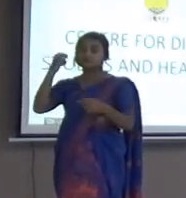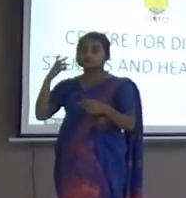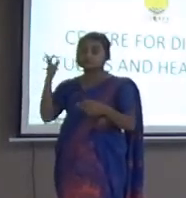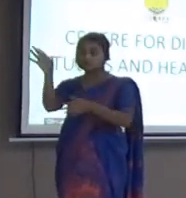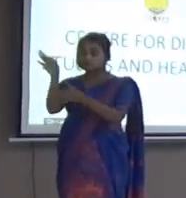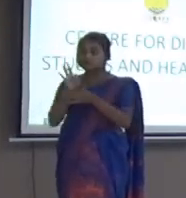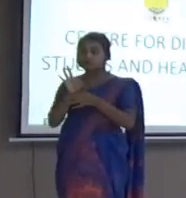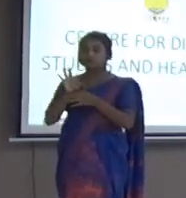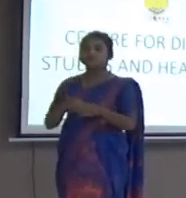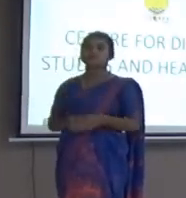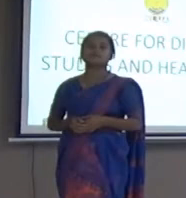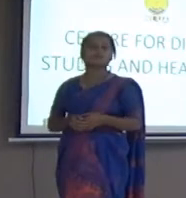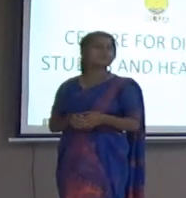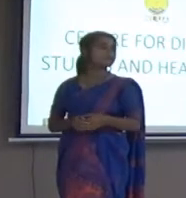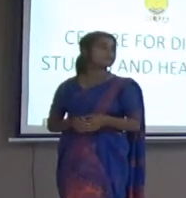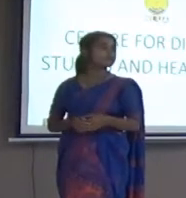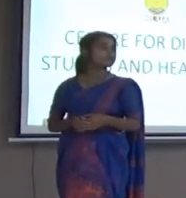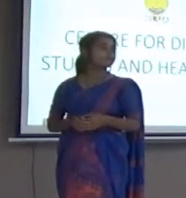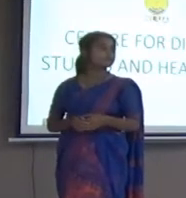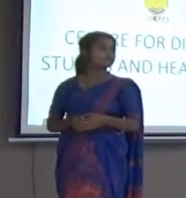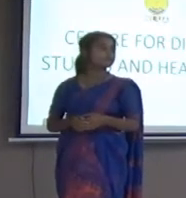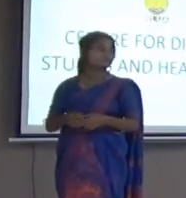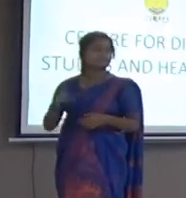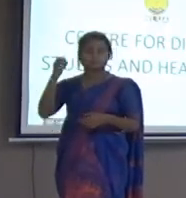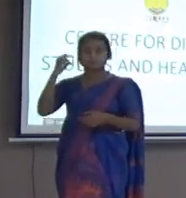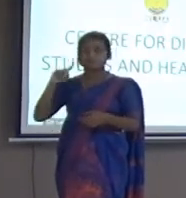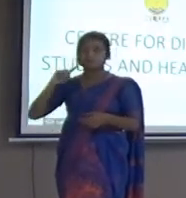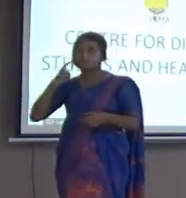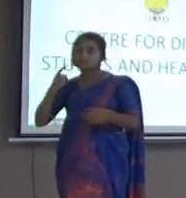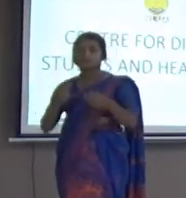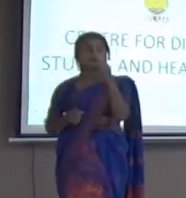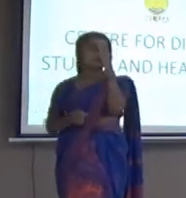choice or whether women have a voice,